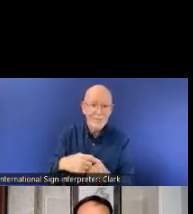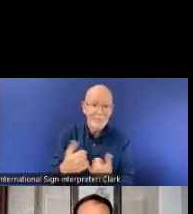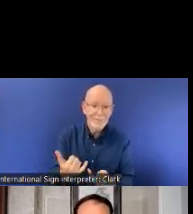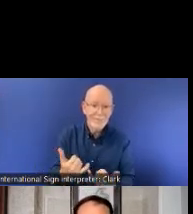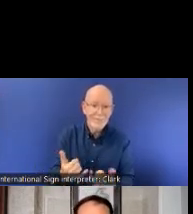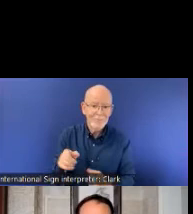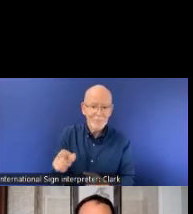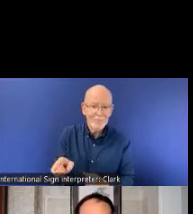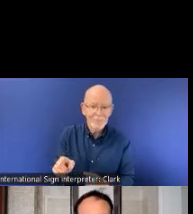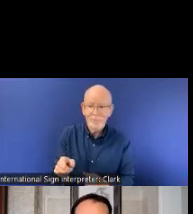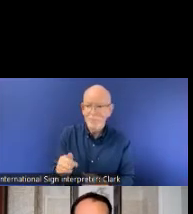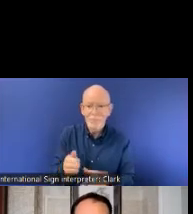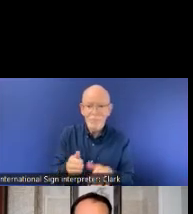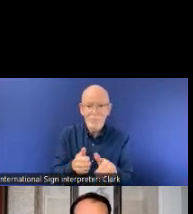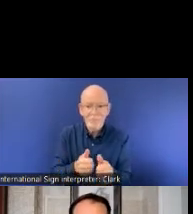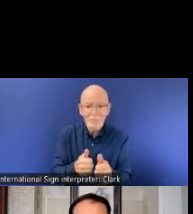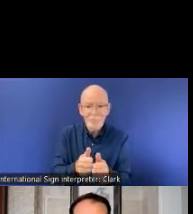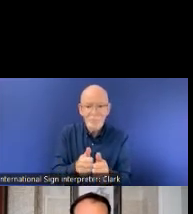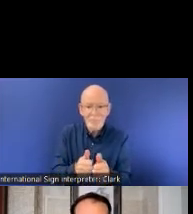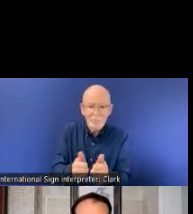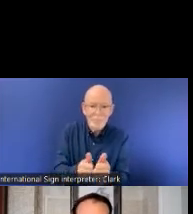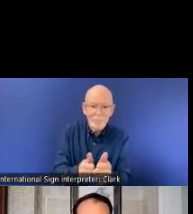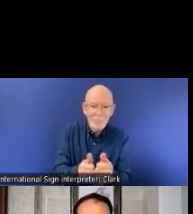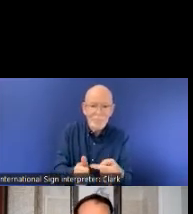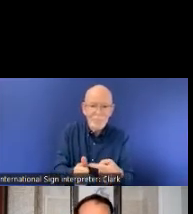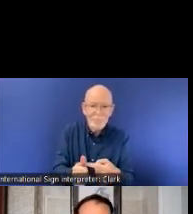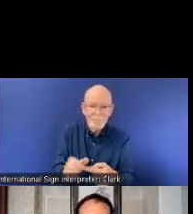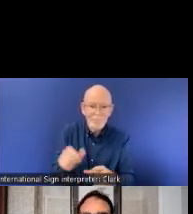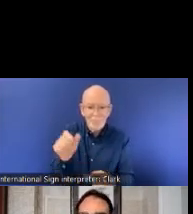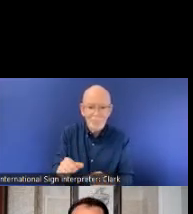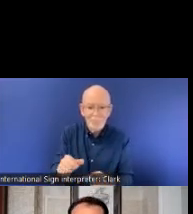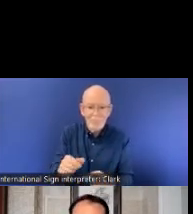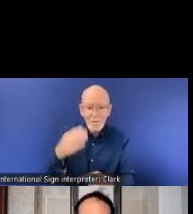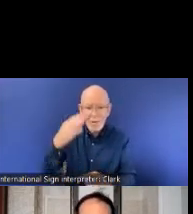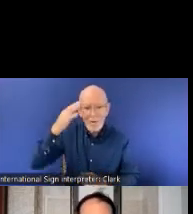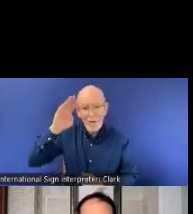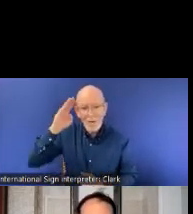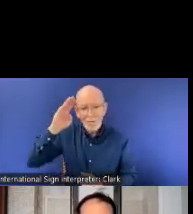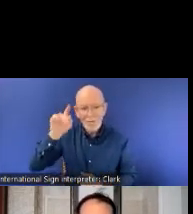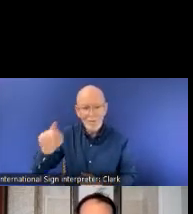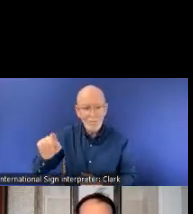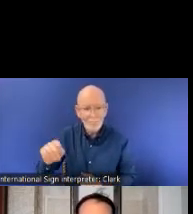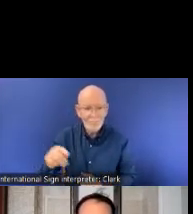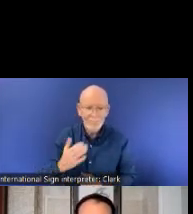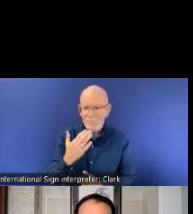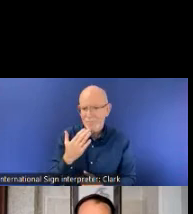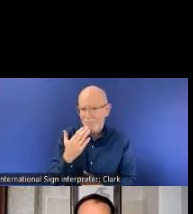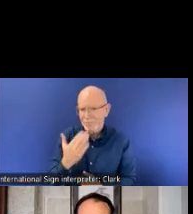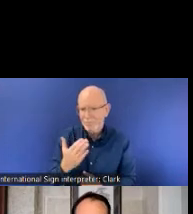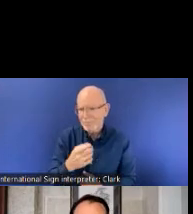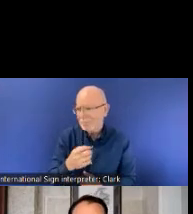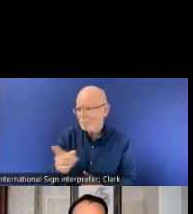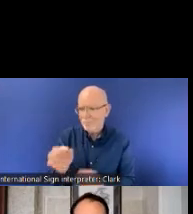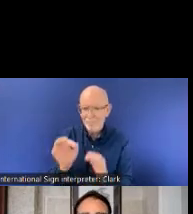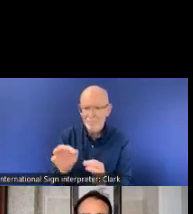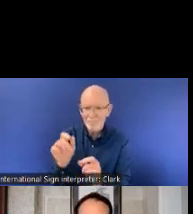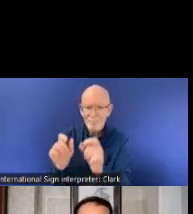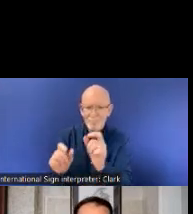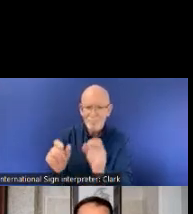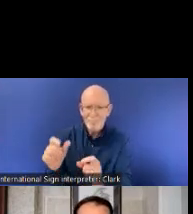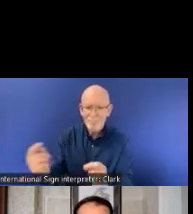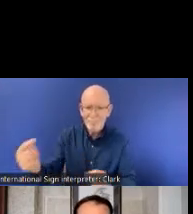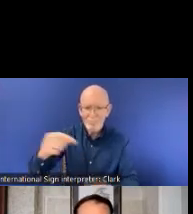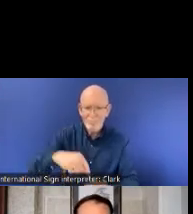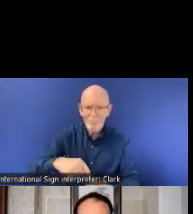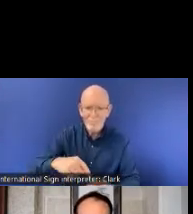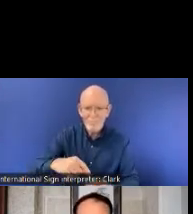important discussion. And I want to say a personal thank you to the IAPB, the International Agency for the Prevention of Blindness, for putting